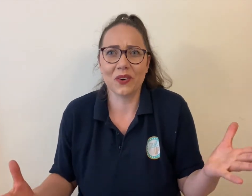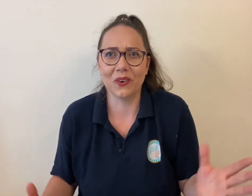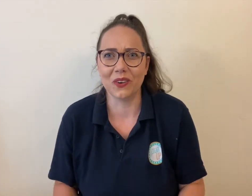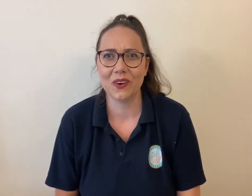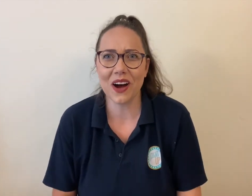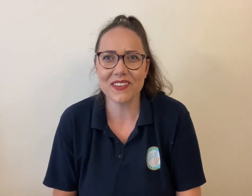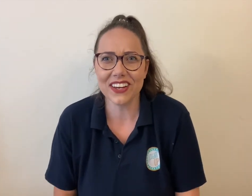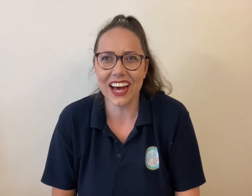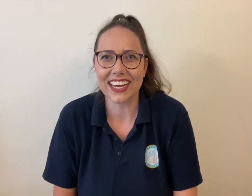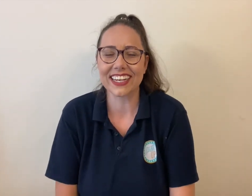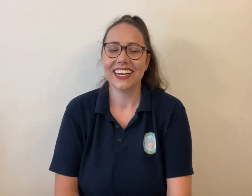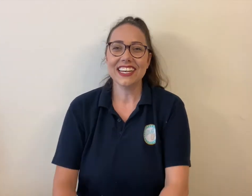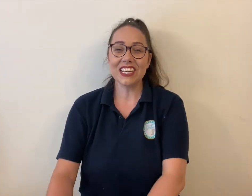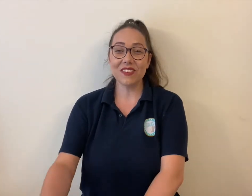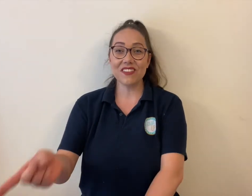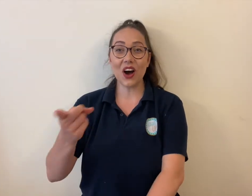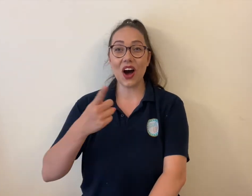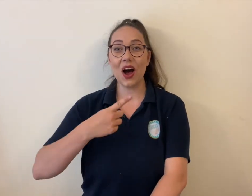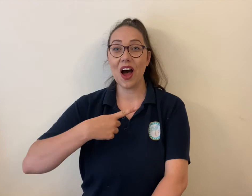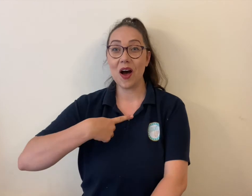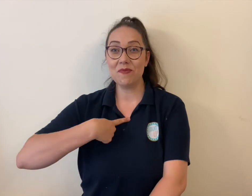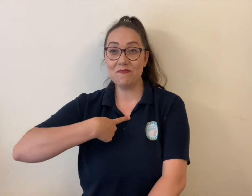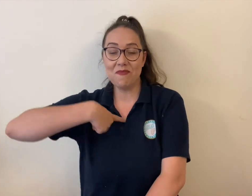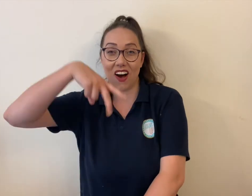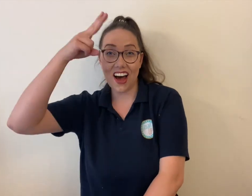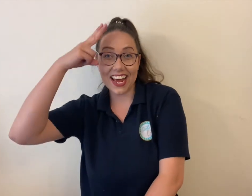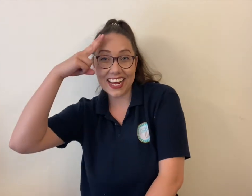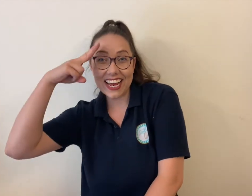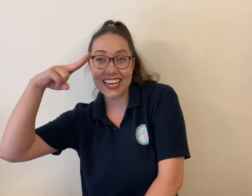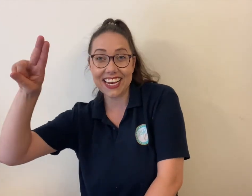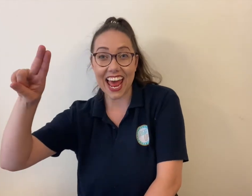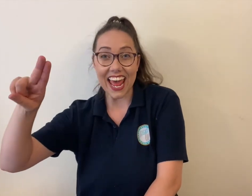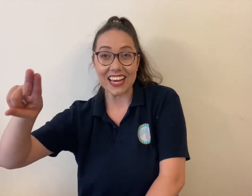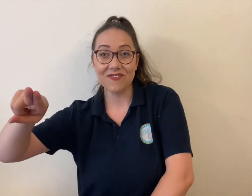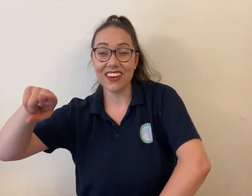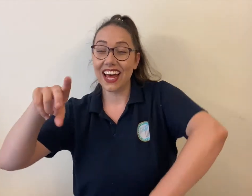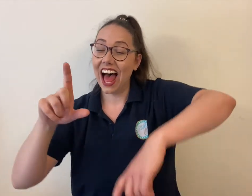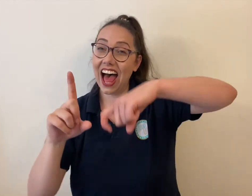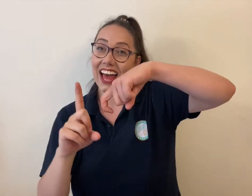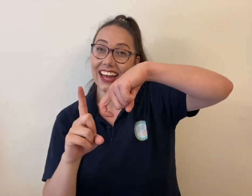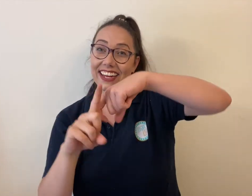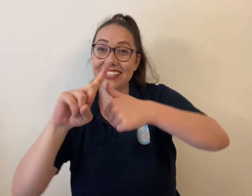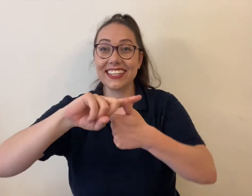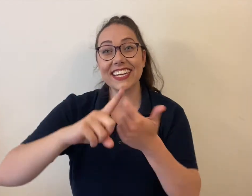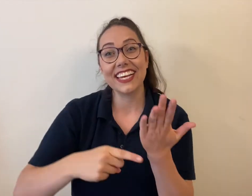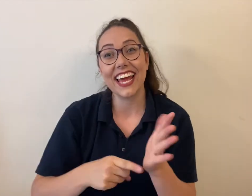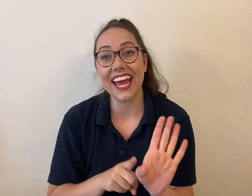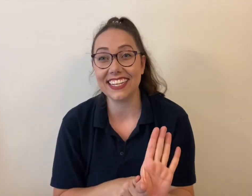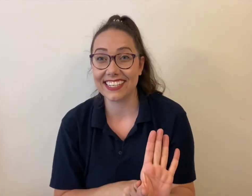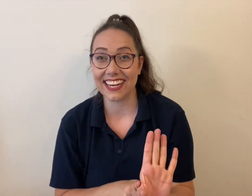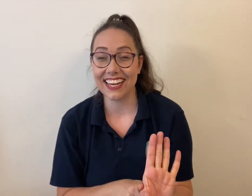call, whatever you like. So we've got my name is Katie.